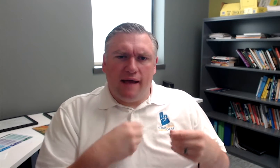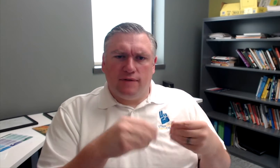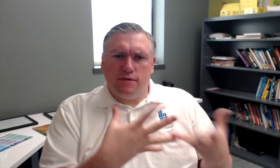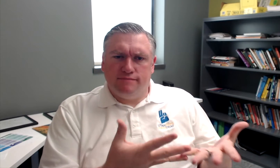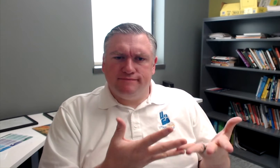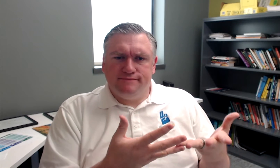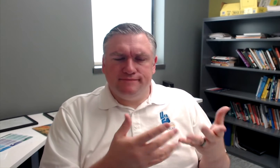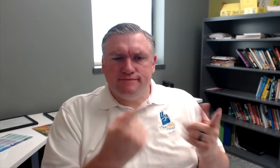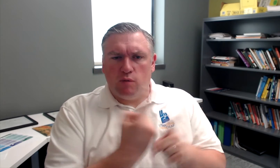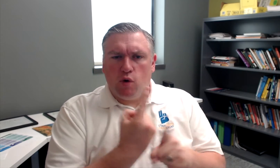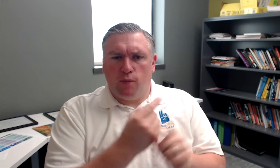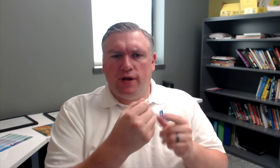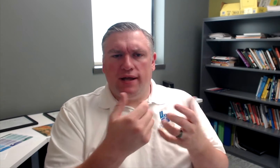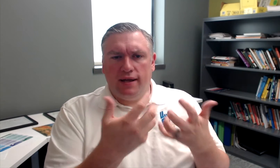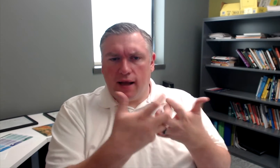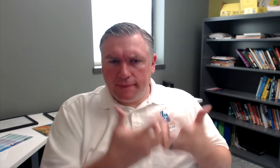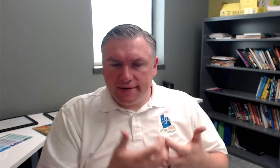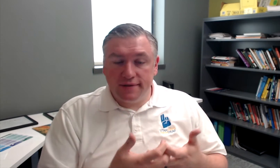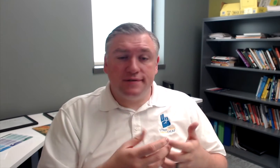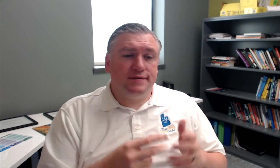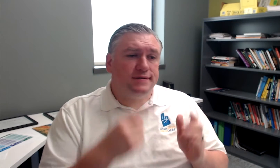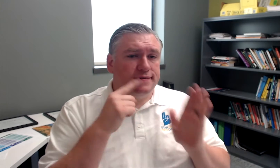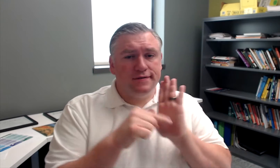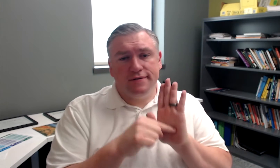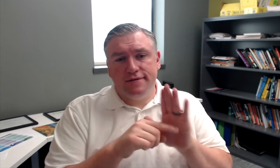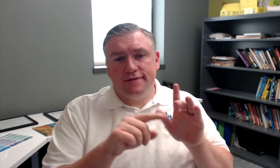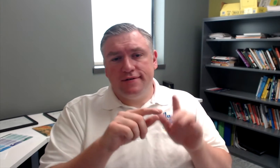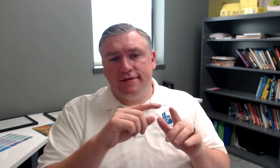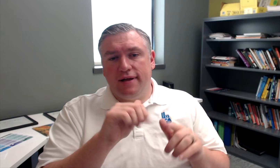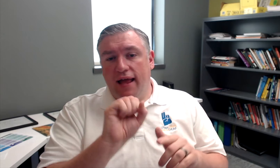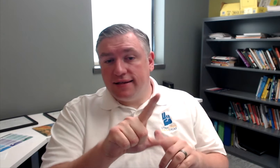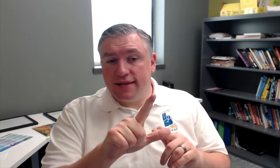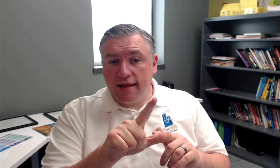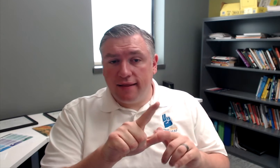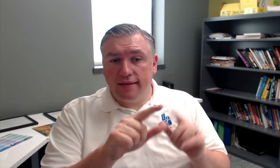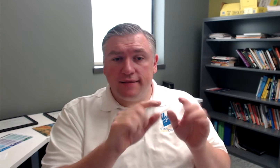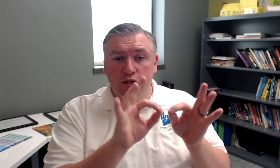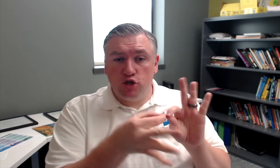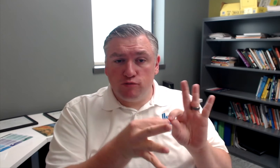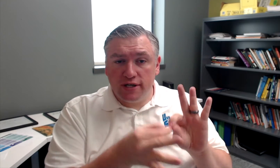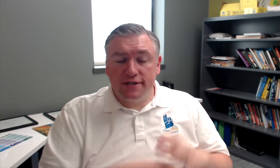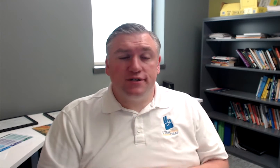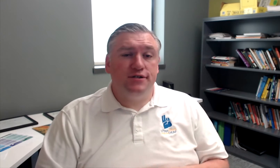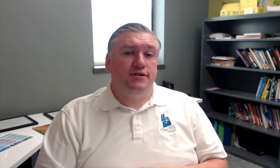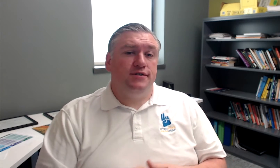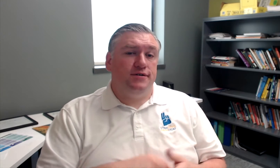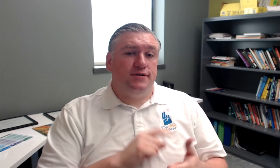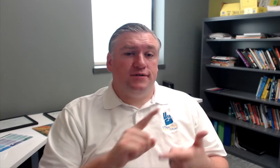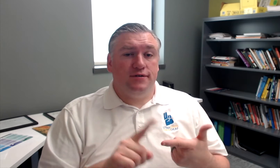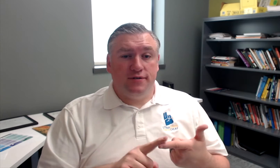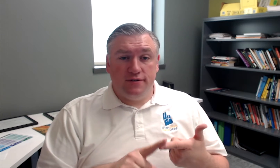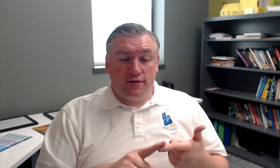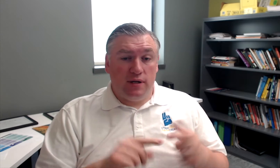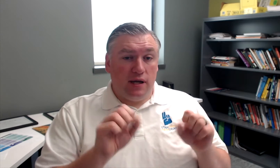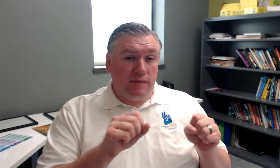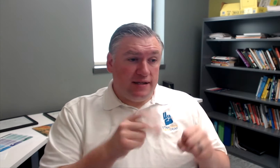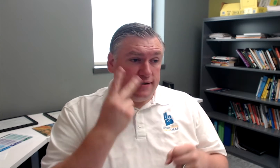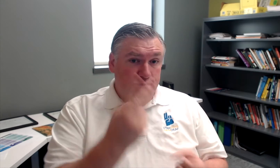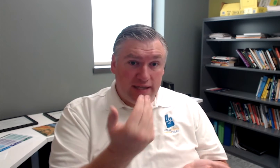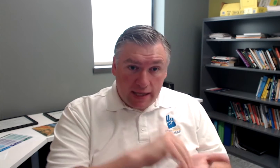need to make sure that we provide appropriate accommodations. For example, ASL, interpreting,